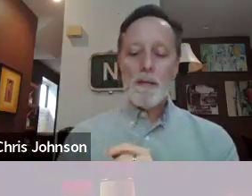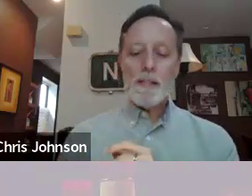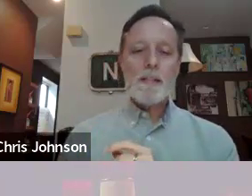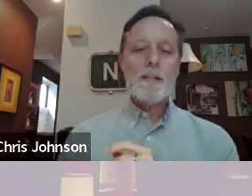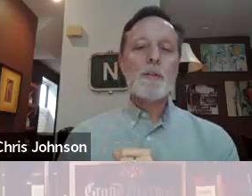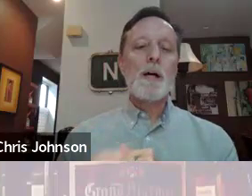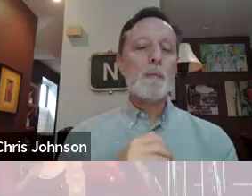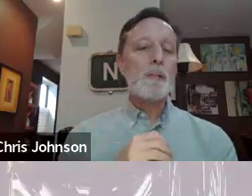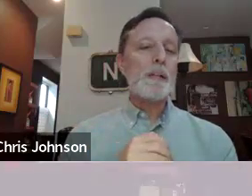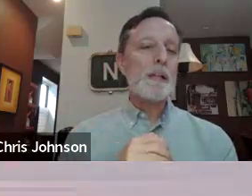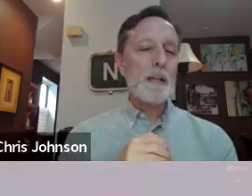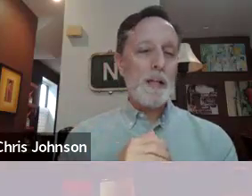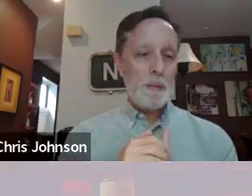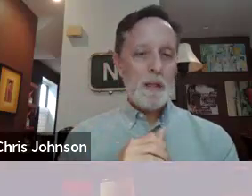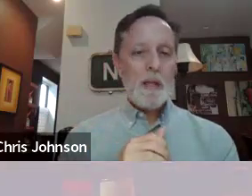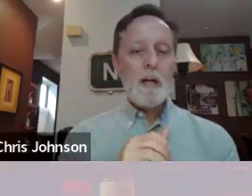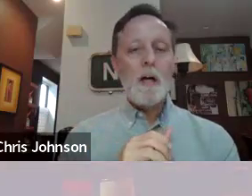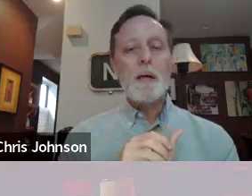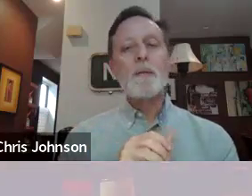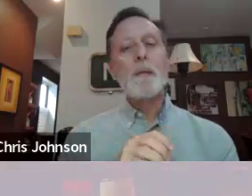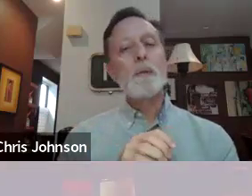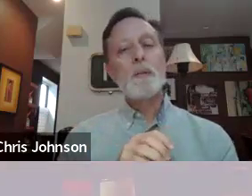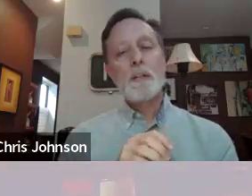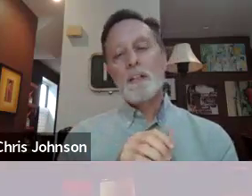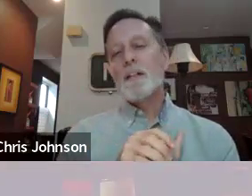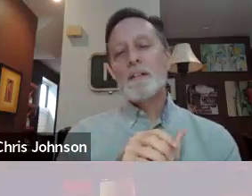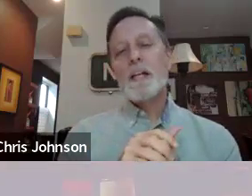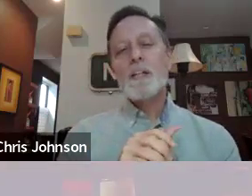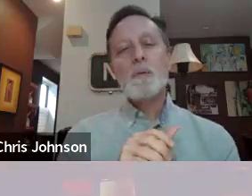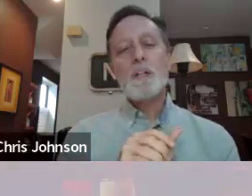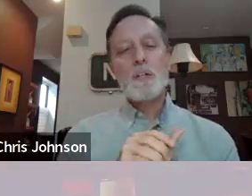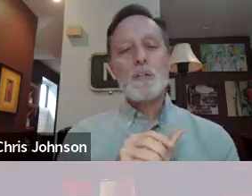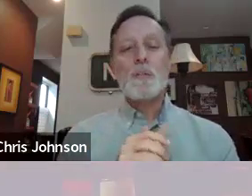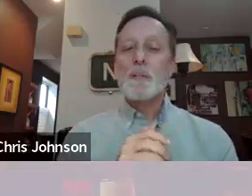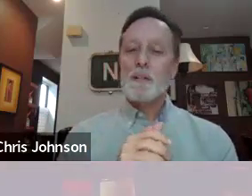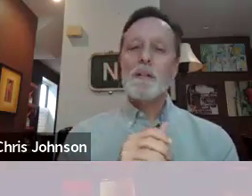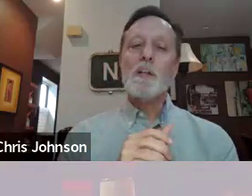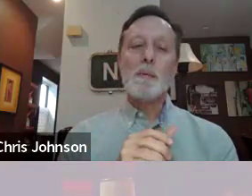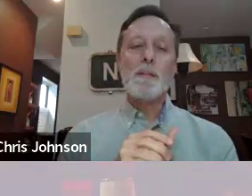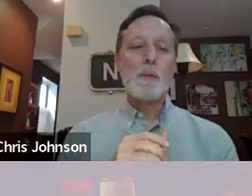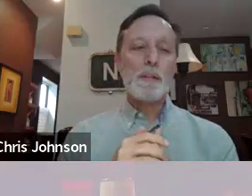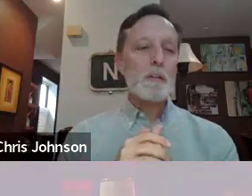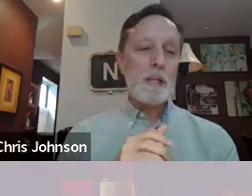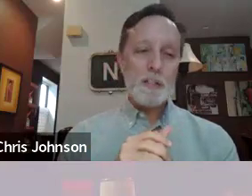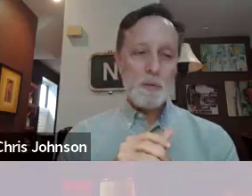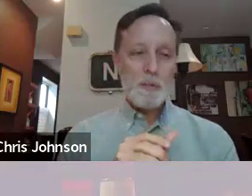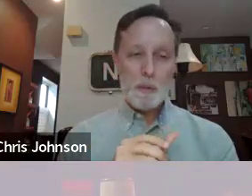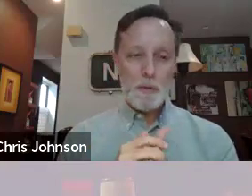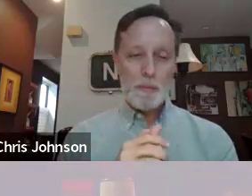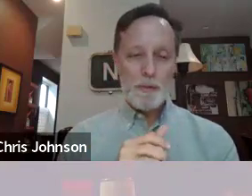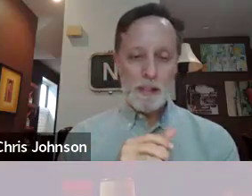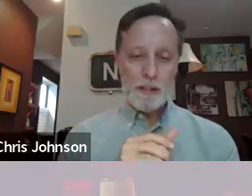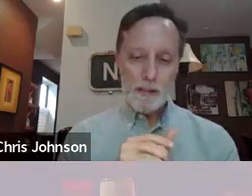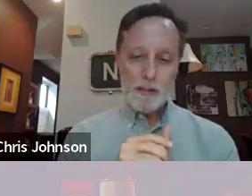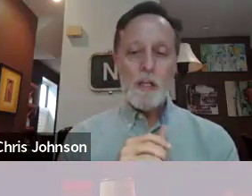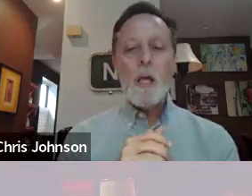you. This is a liquor liability claim. And remember, taking donations, you know, for liquor may get you in as